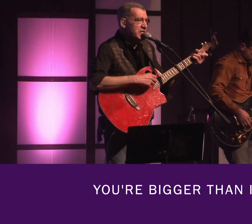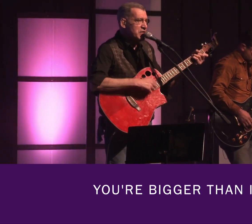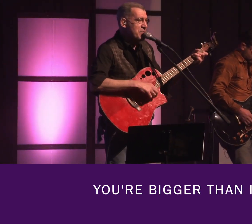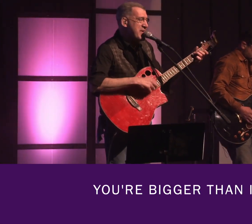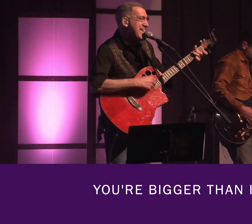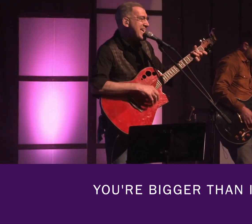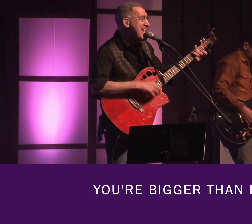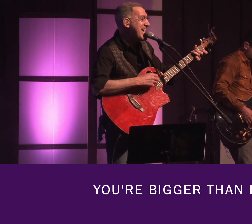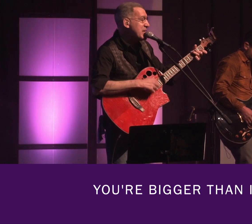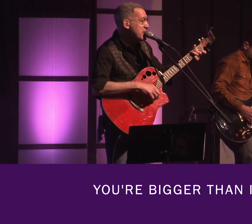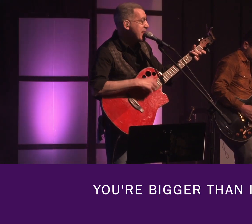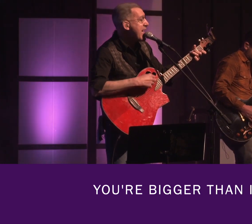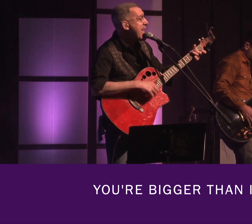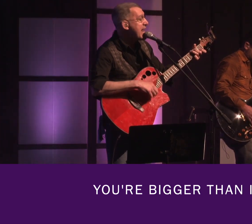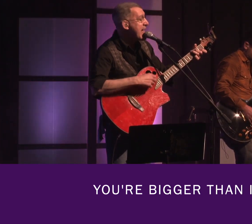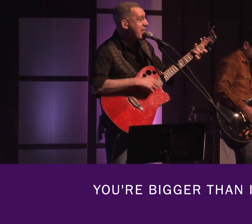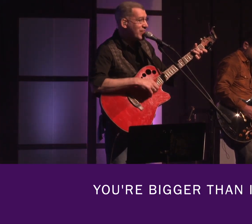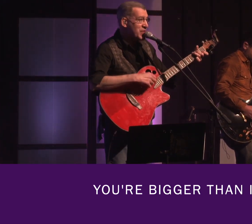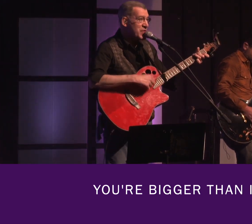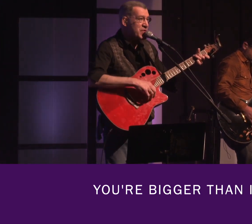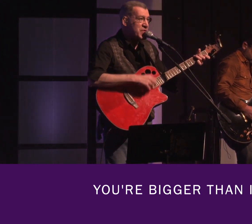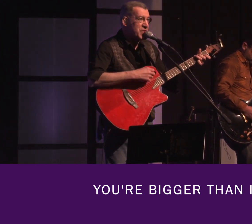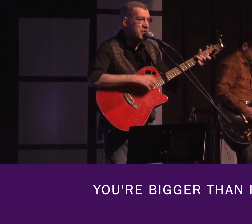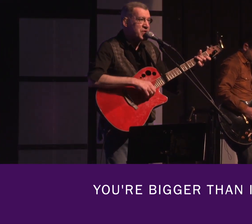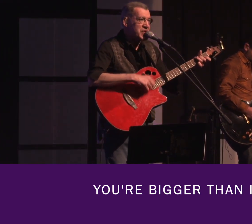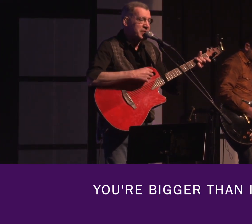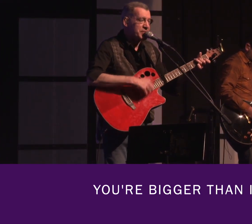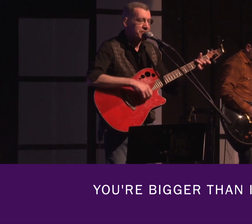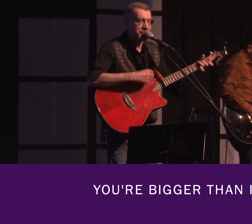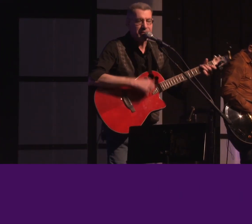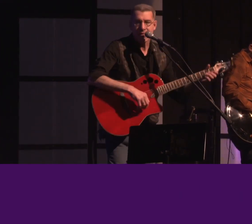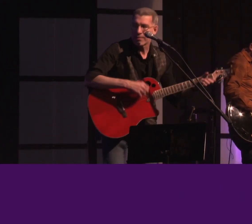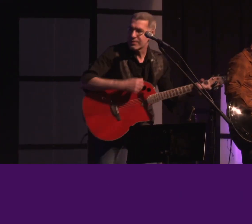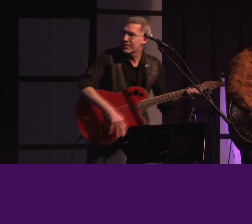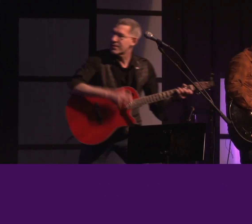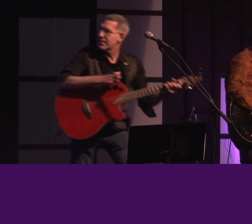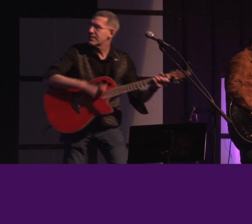were. You're bigger than I